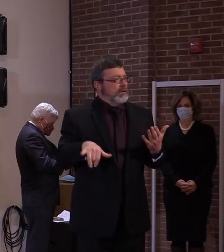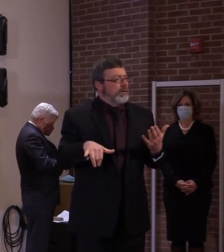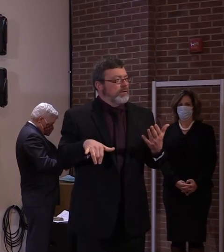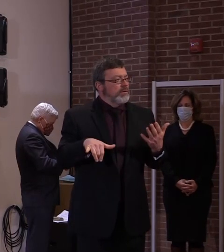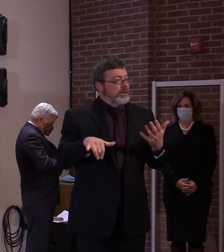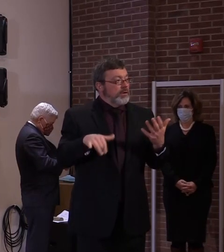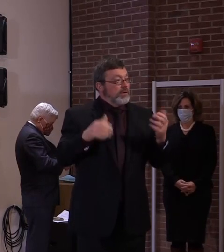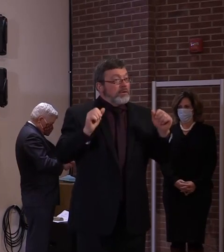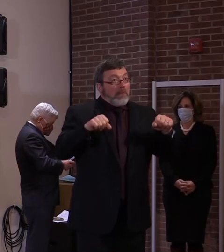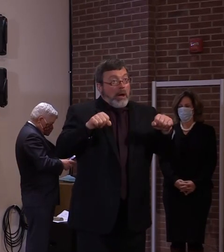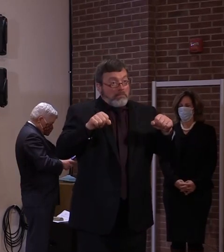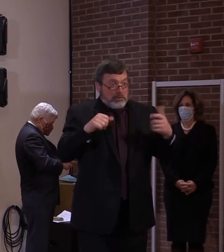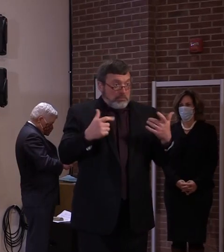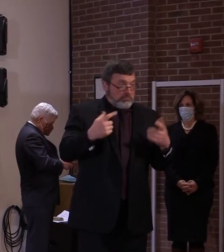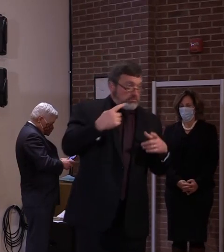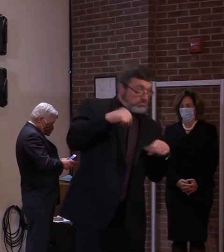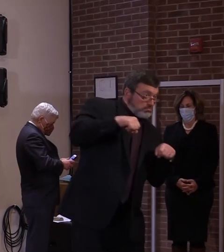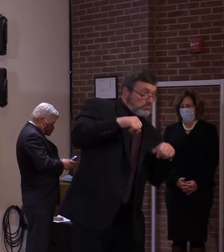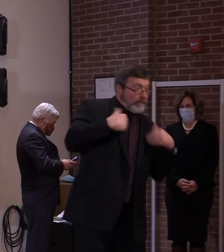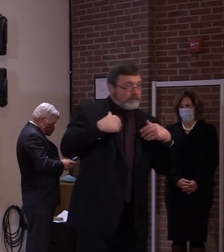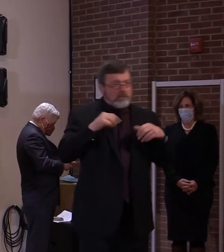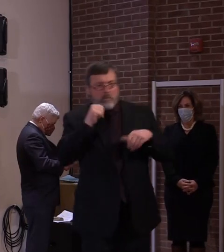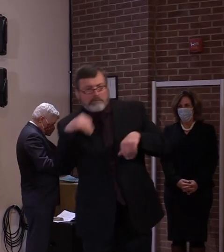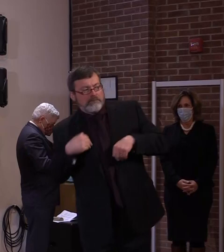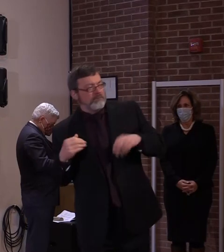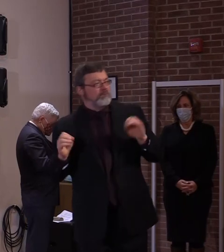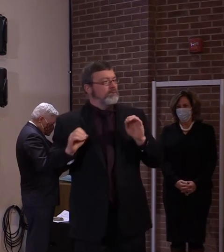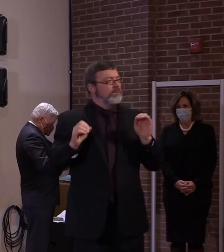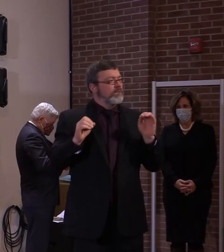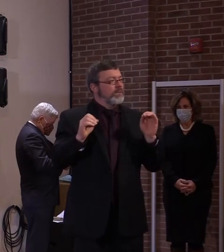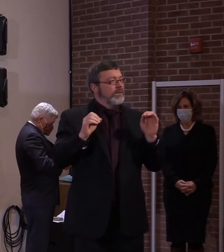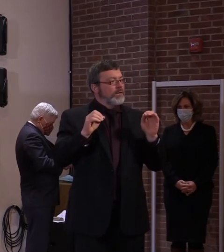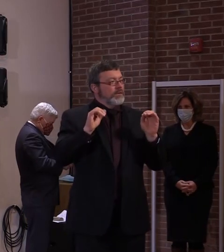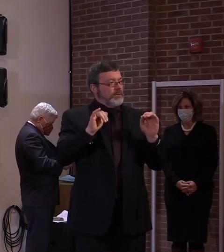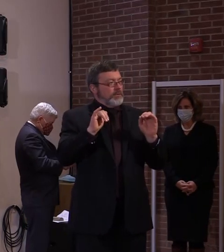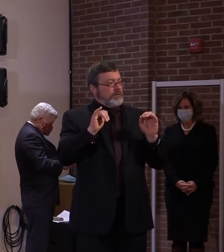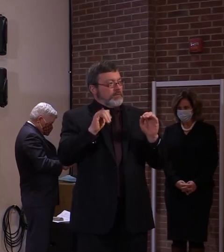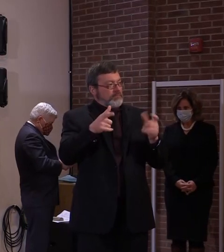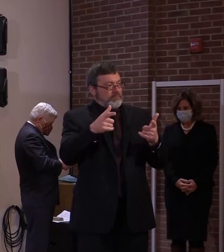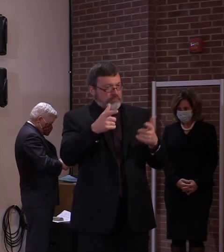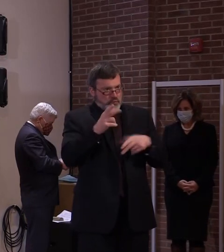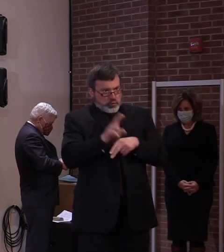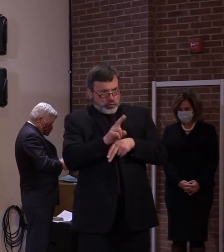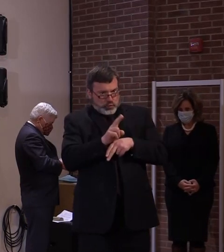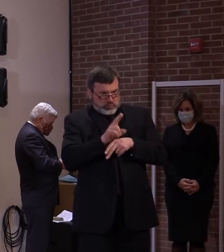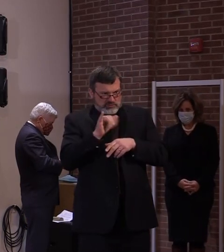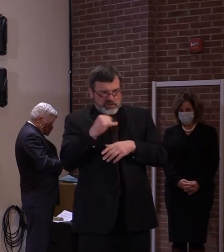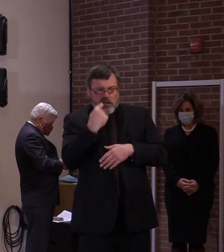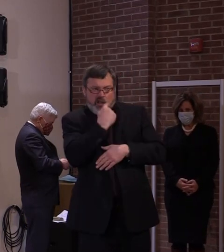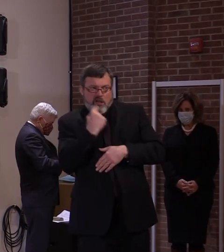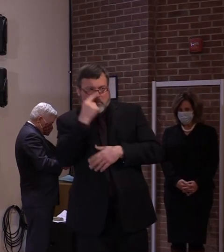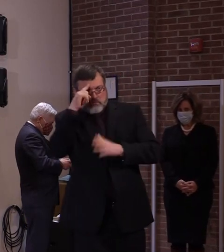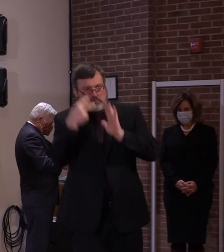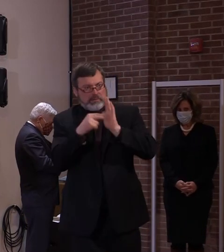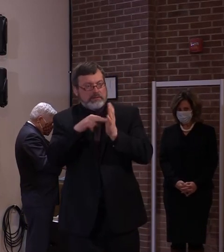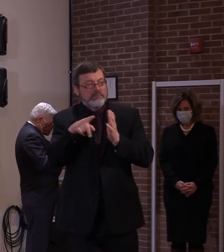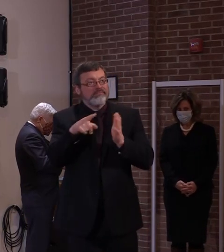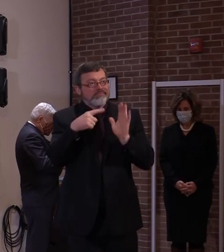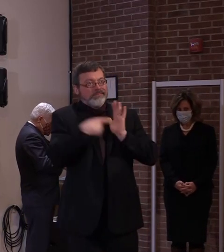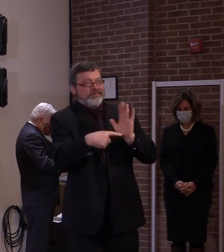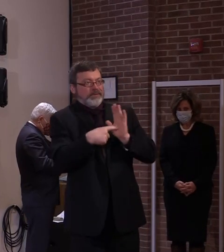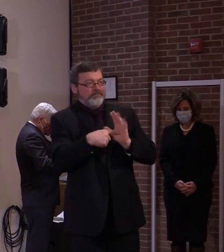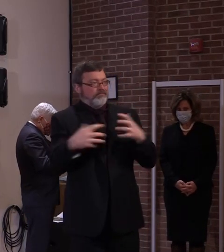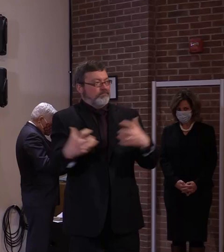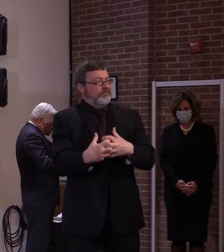there? So it's a really good choice if you've been using them all along to determine that you've suddenly